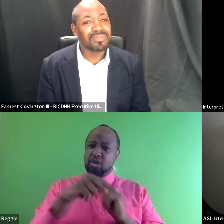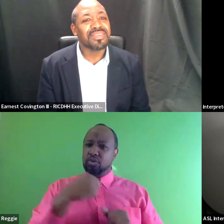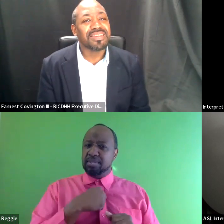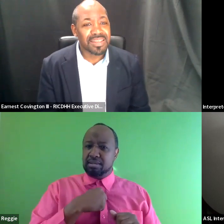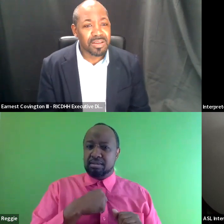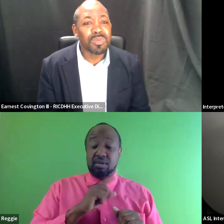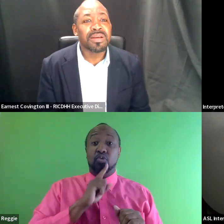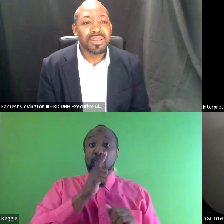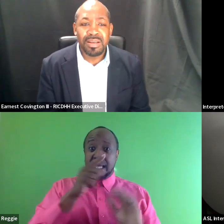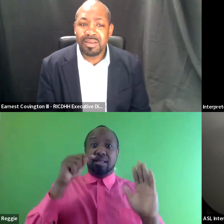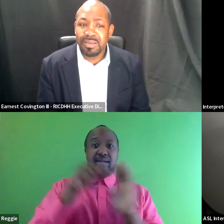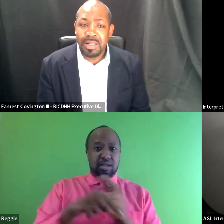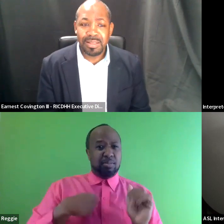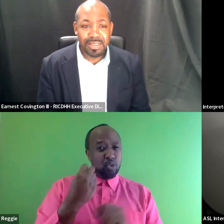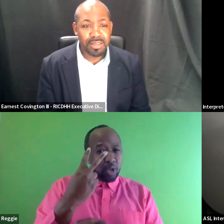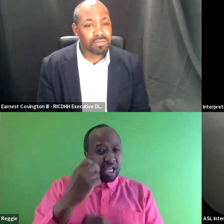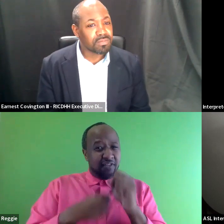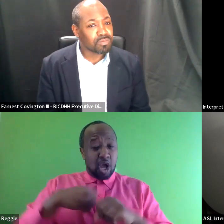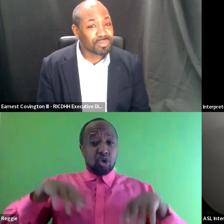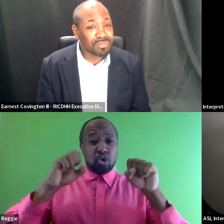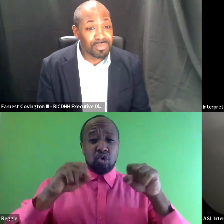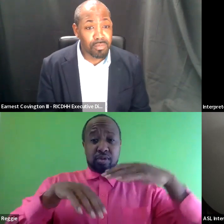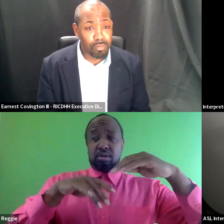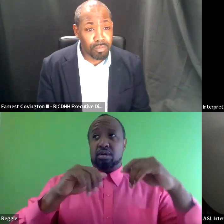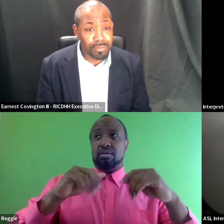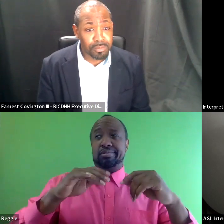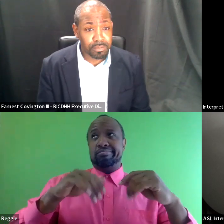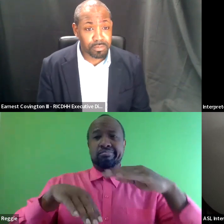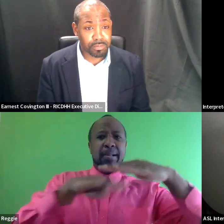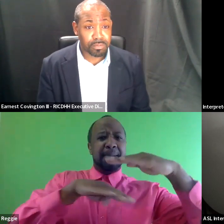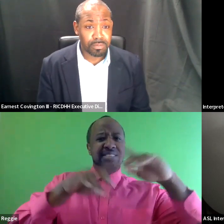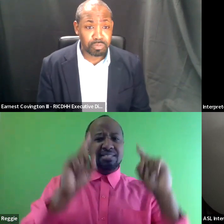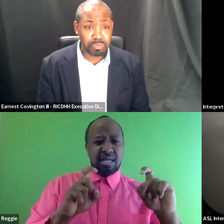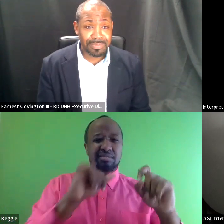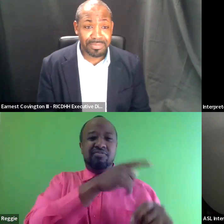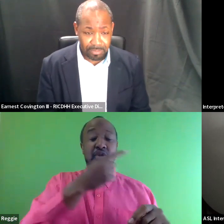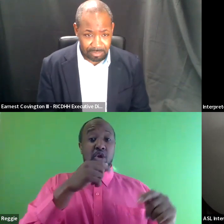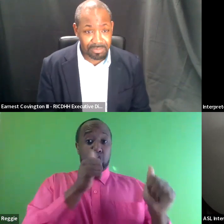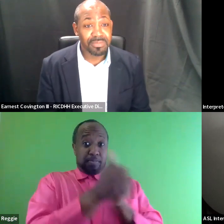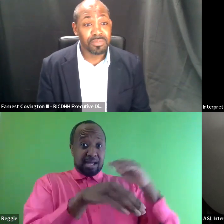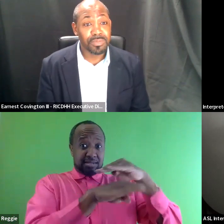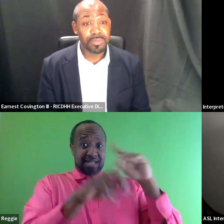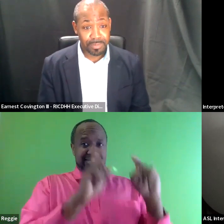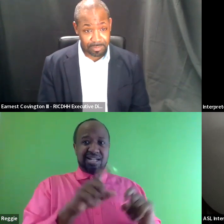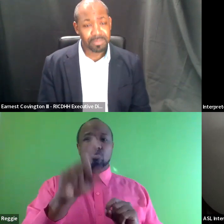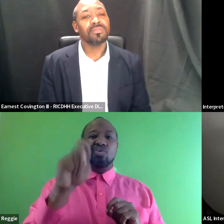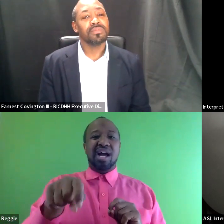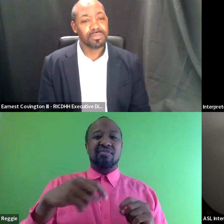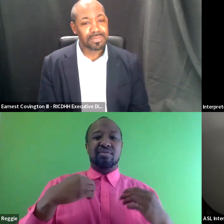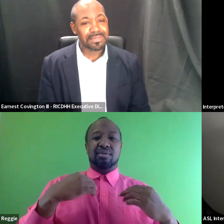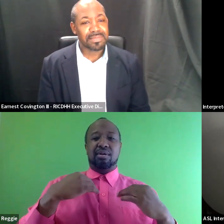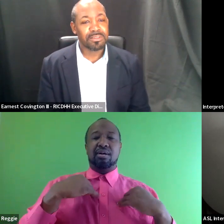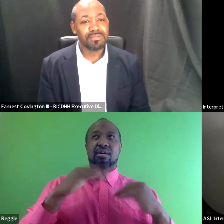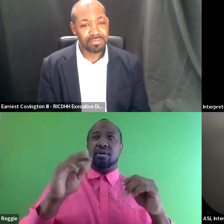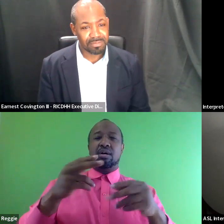But getting certified was a challenge. I swear it almost killed me. You know, it took so many years from the basic